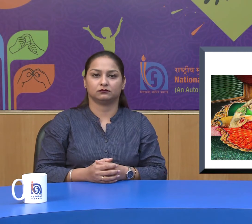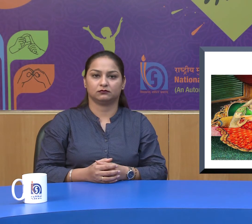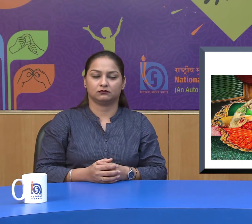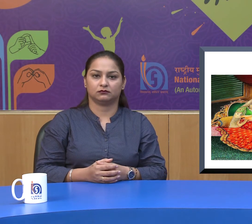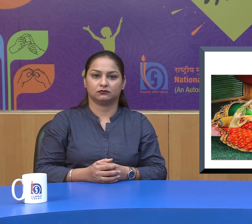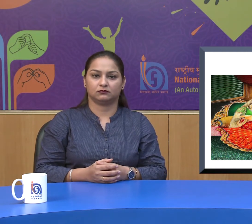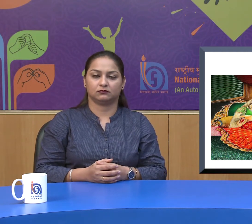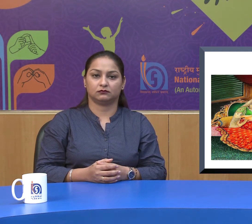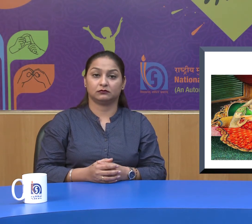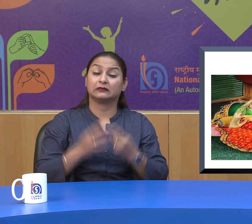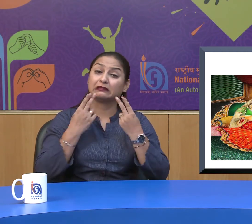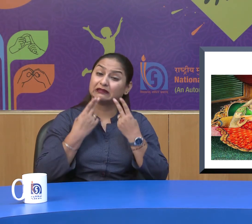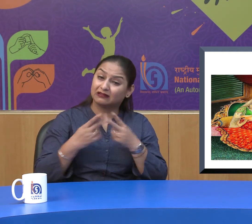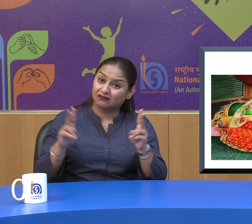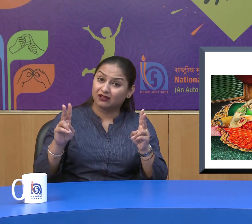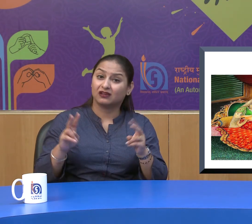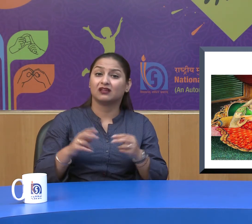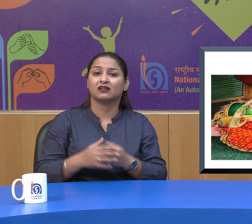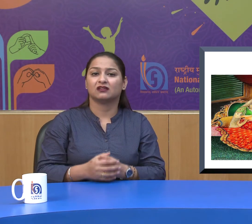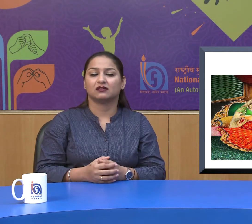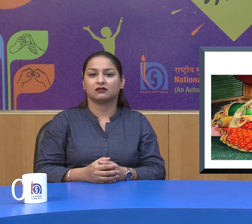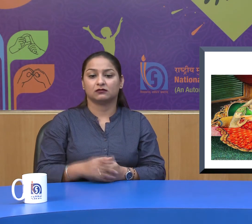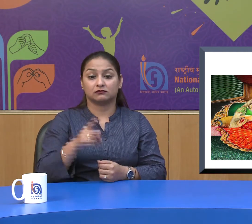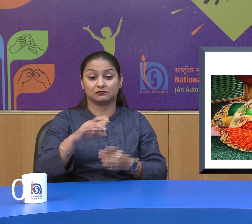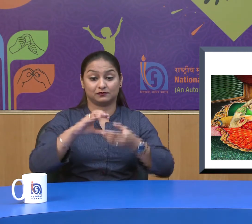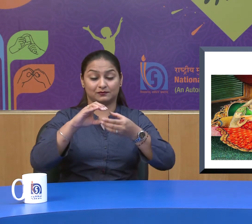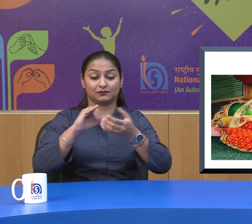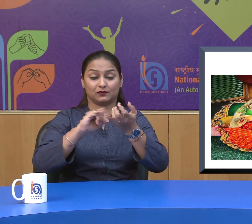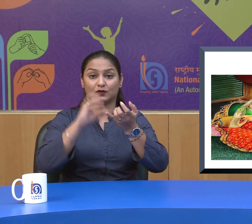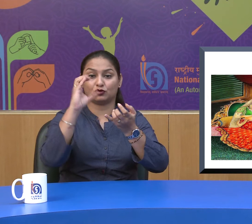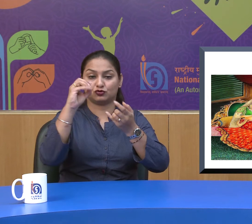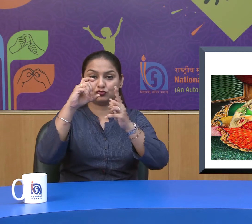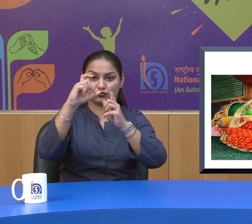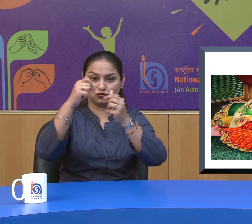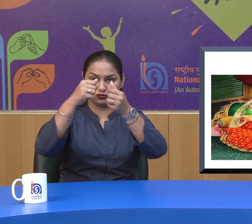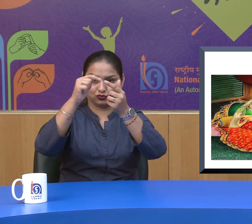Even the prevailing social system didn't permit a person